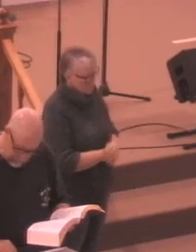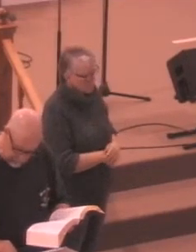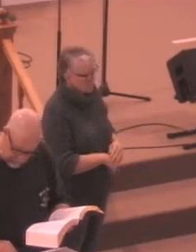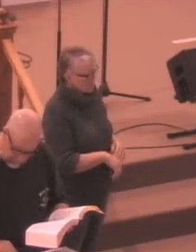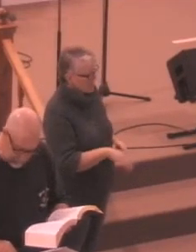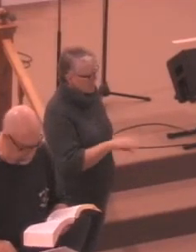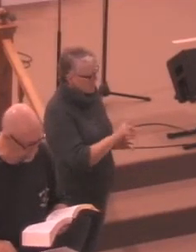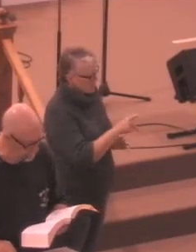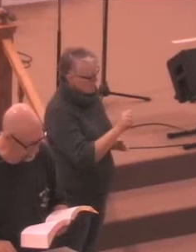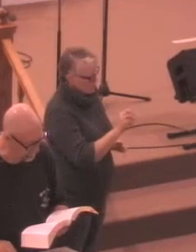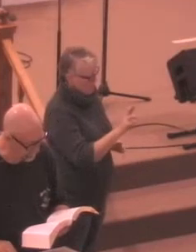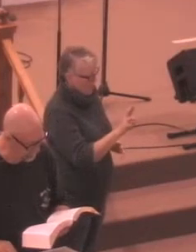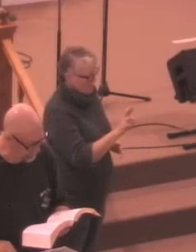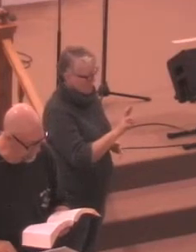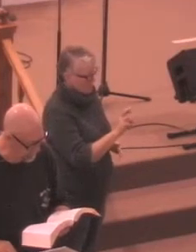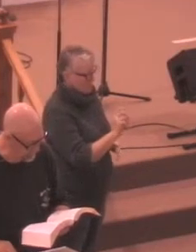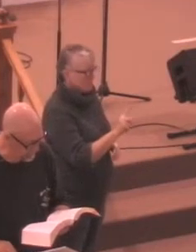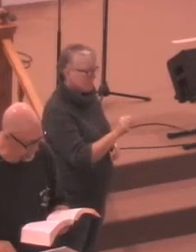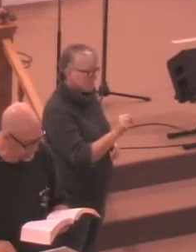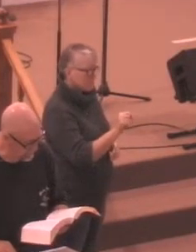Proverbs chapter 10,